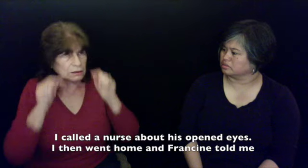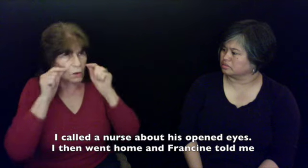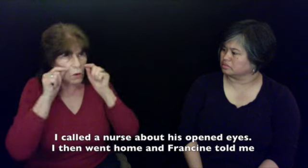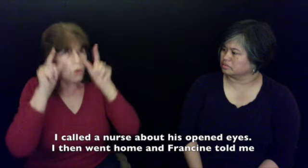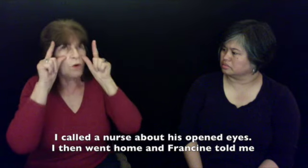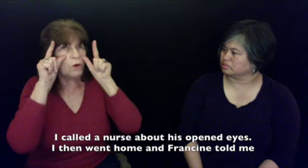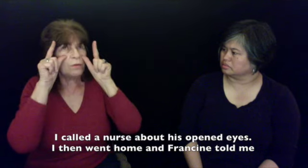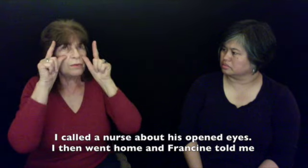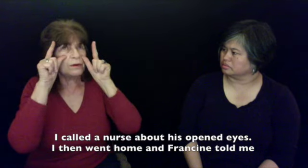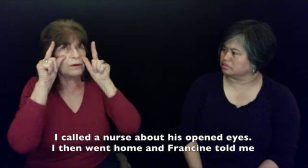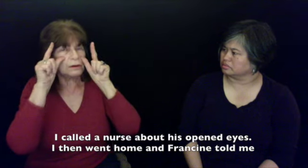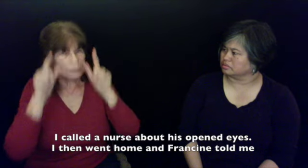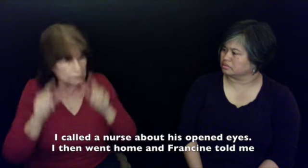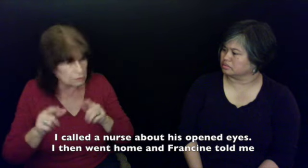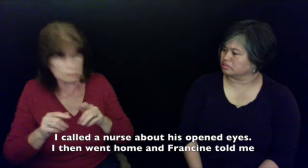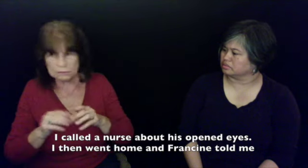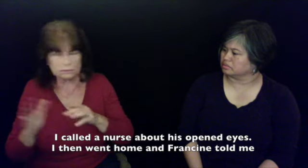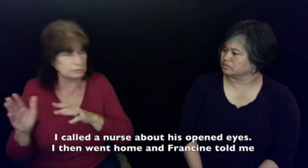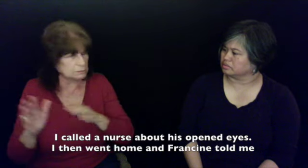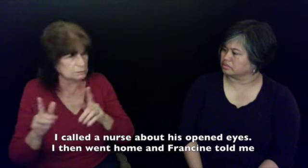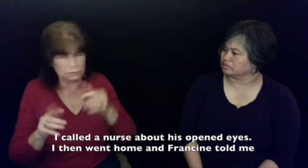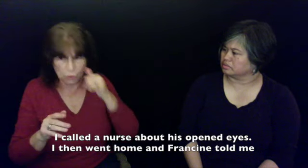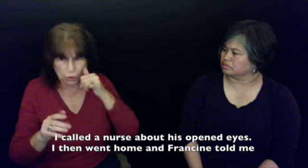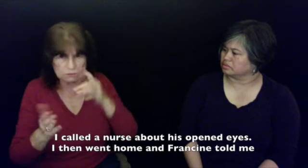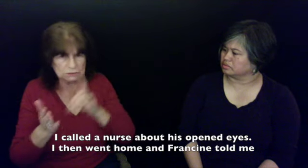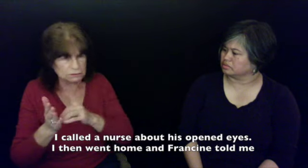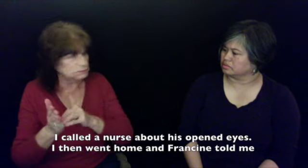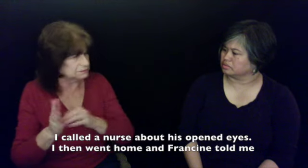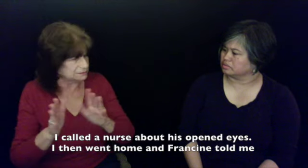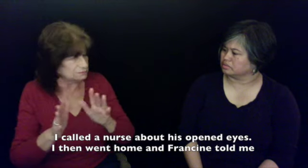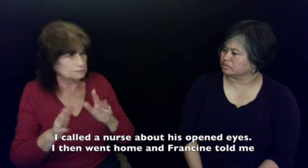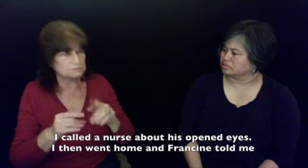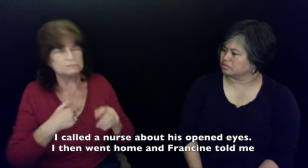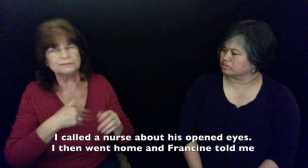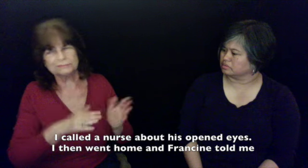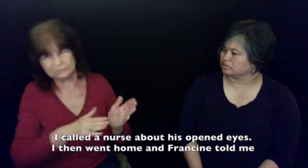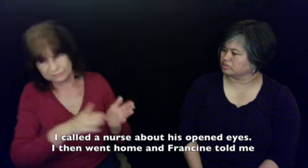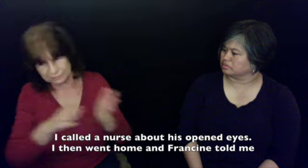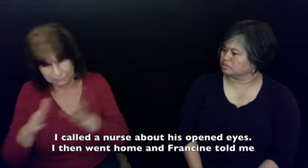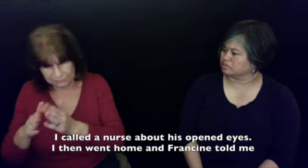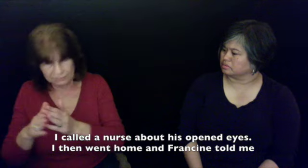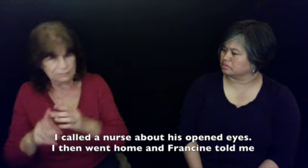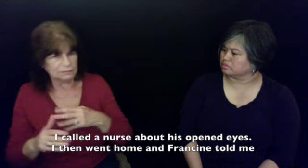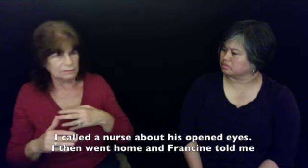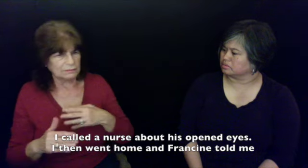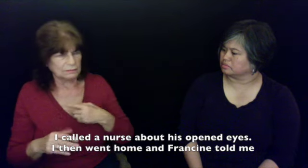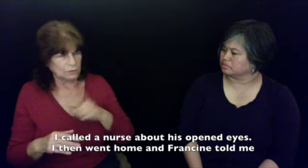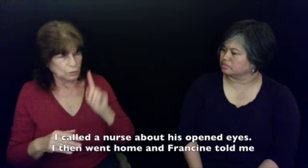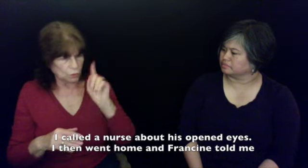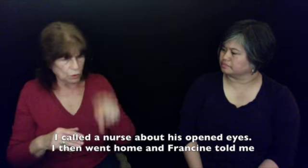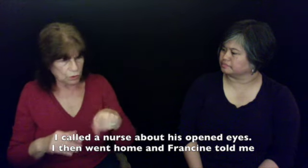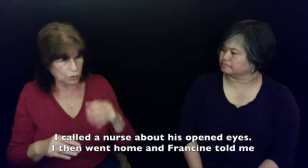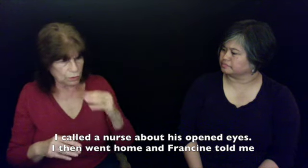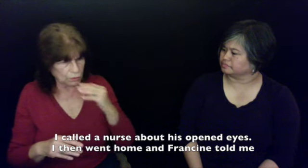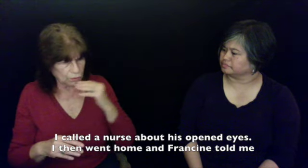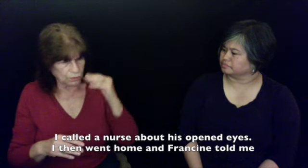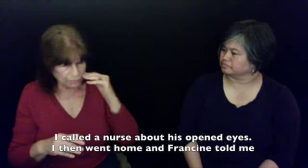nurse about his opened eyes, and then I went home and Francine told me